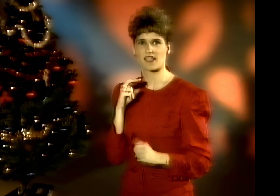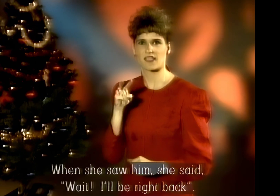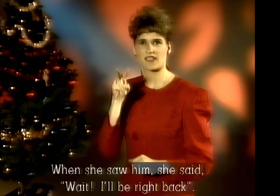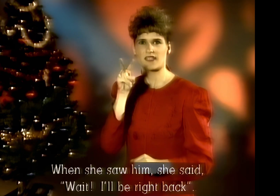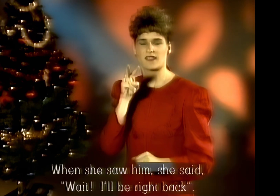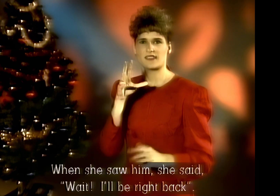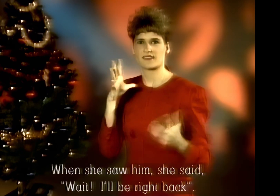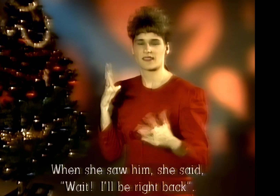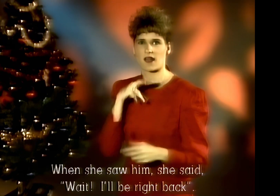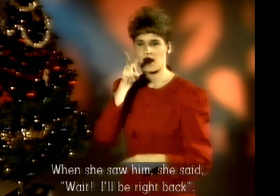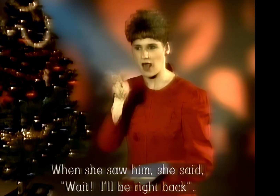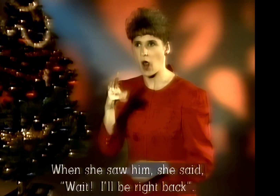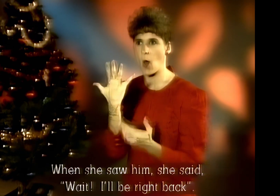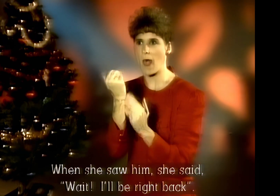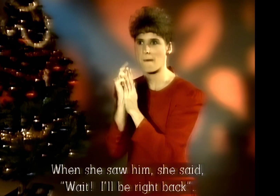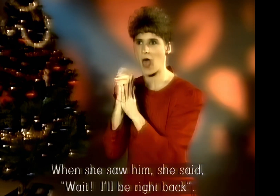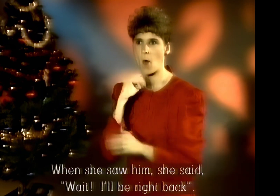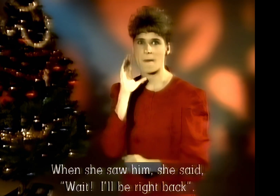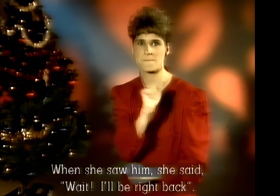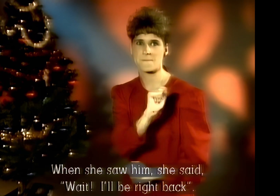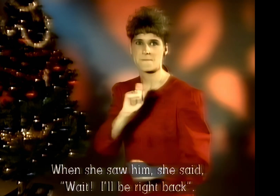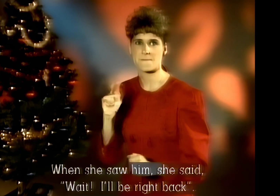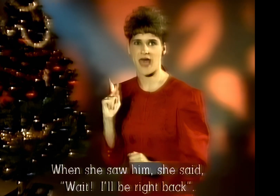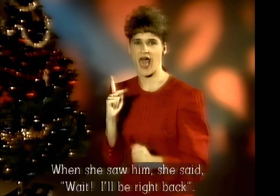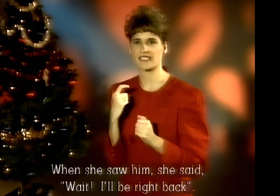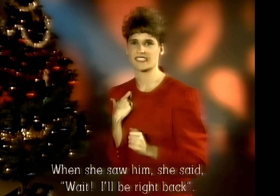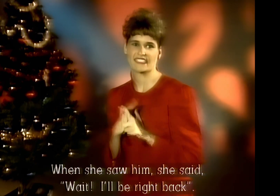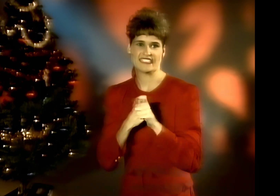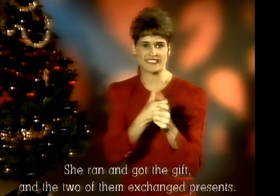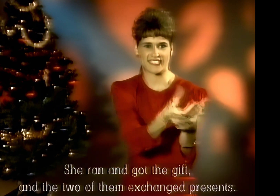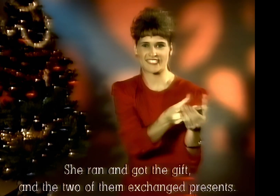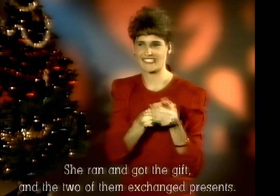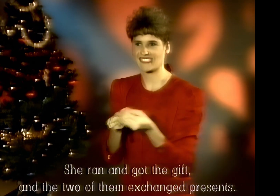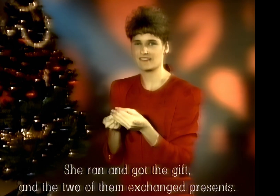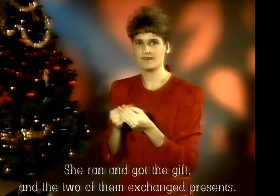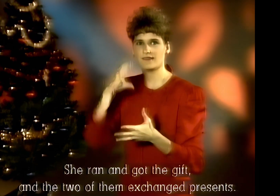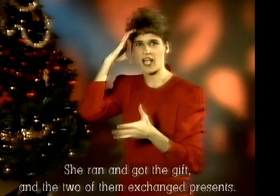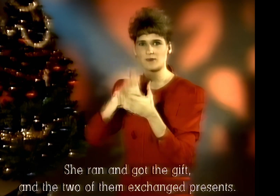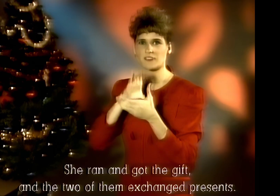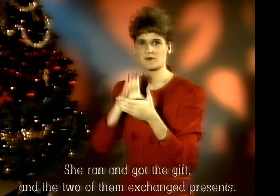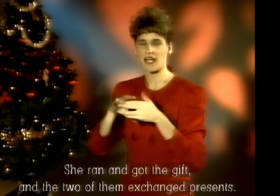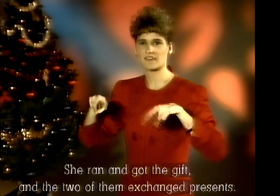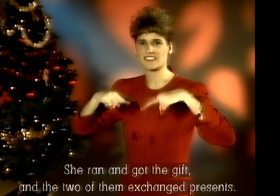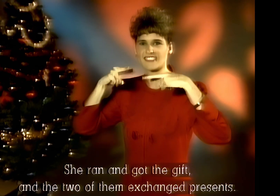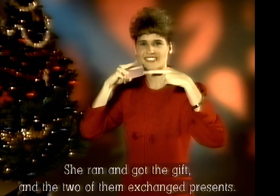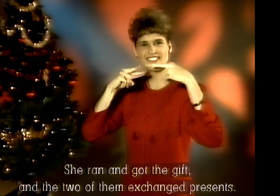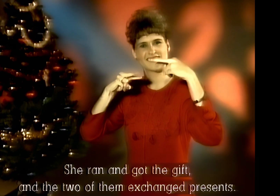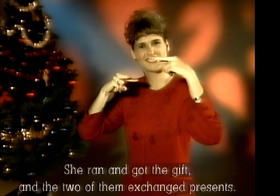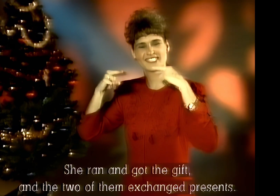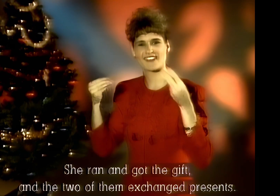door and he noticed his wife had short hair. And when she looked at him, she says, "Wait, I'll be right back." So she ran and